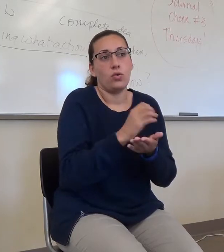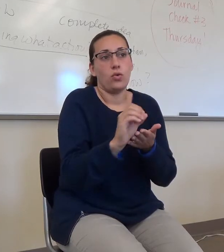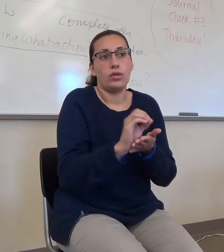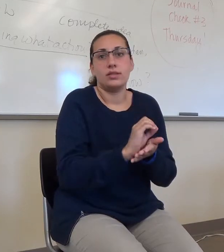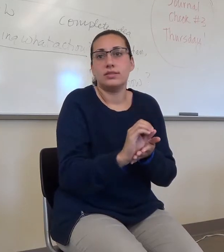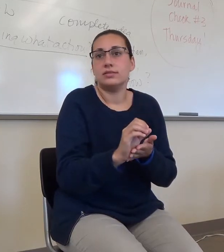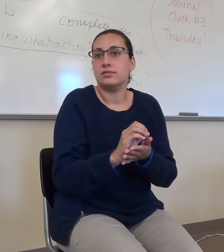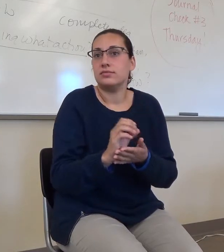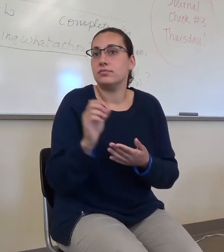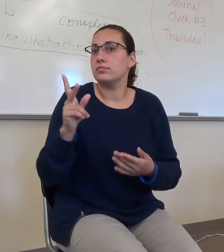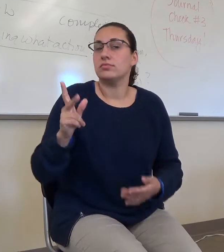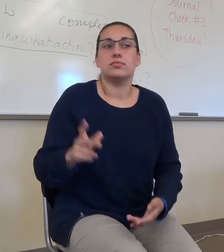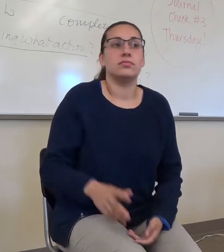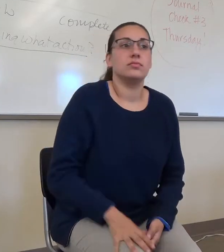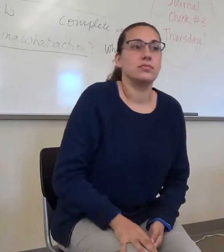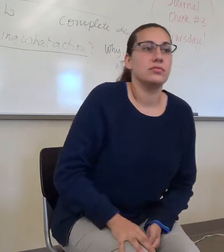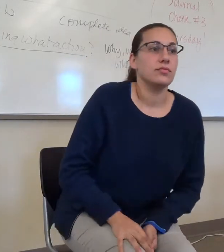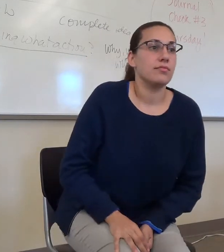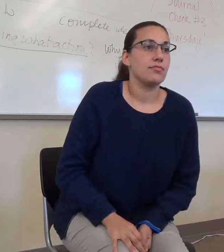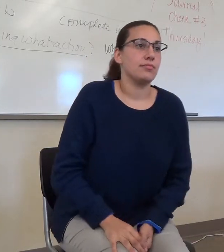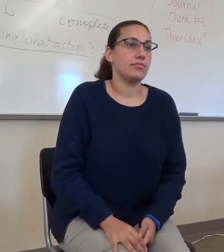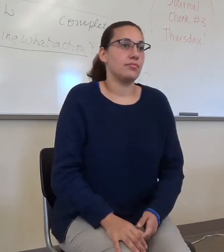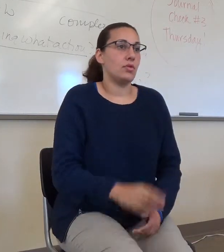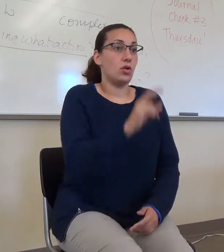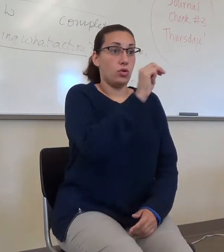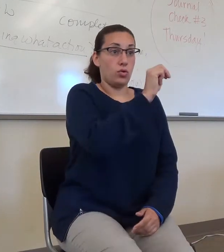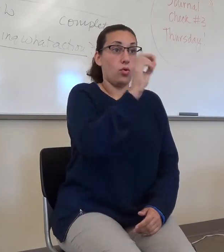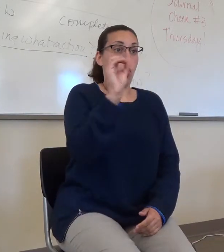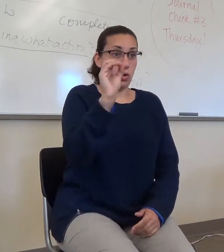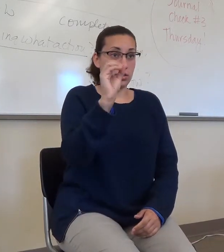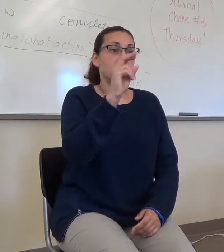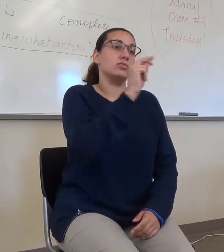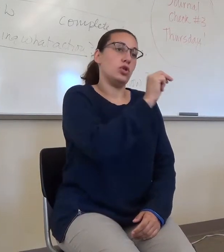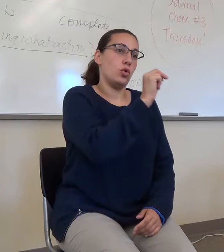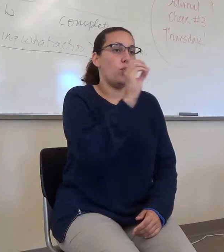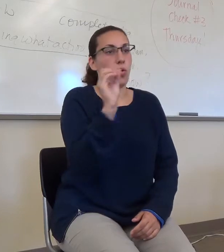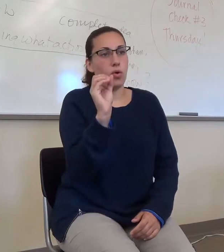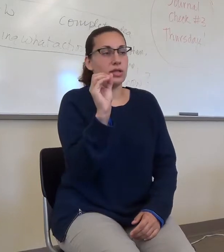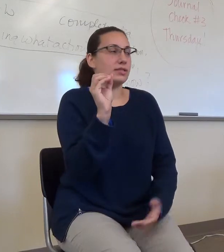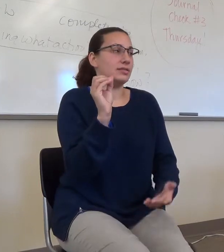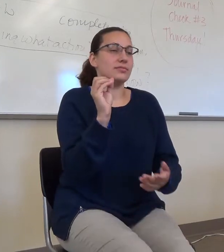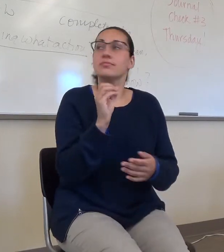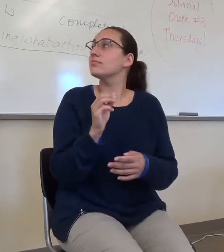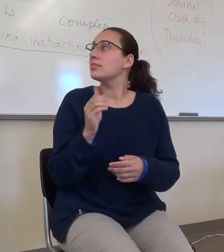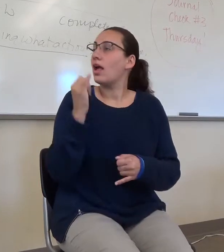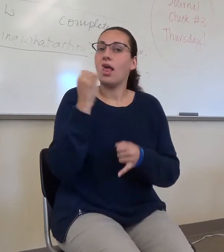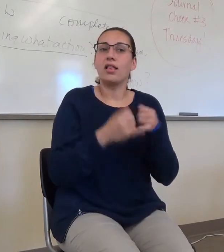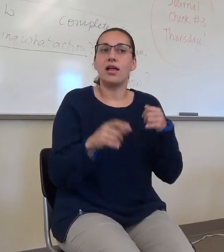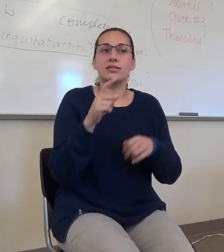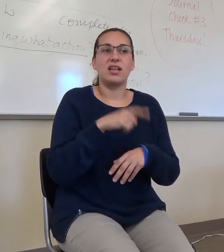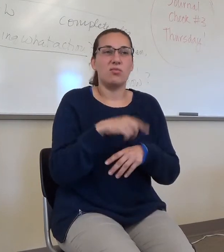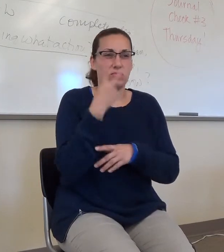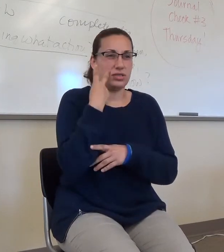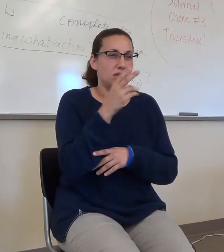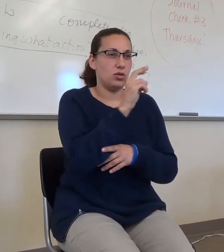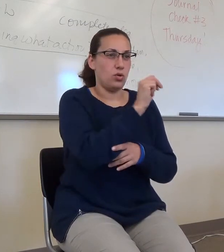The city, that's the last time New Orleans is mentioned, okay? So we